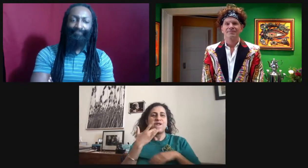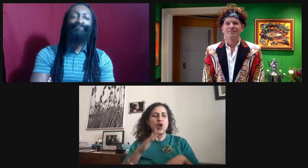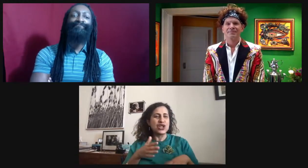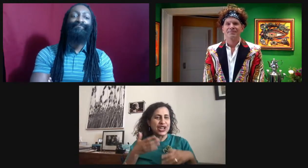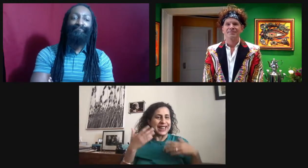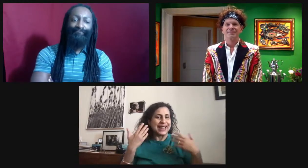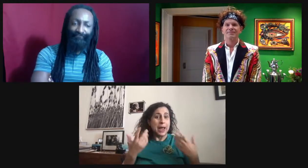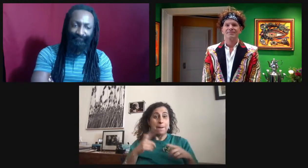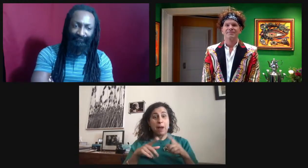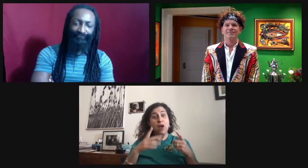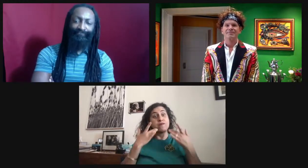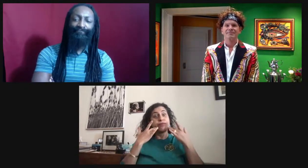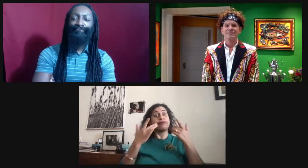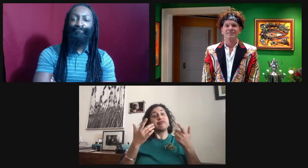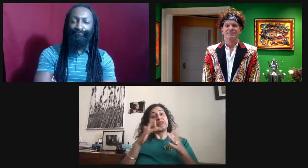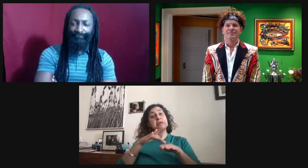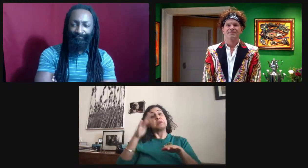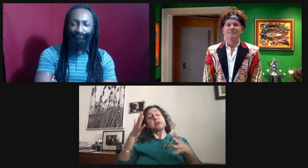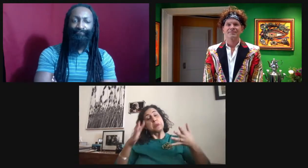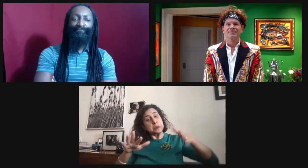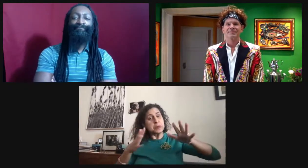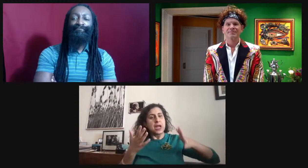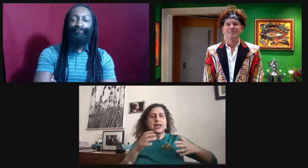They died in poverty, unfortunately.